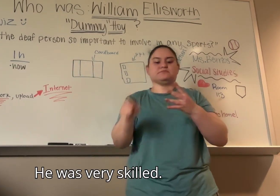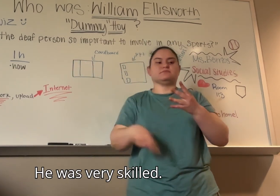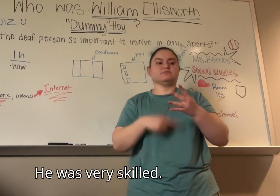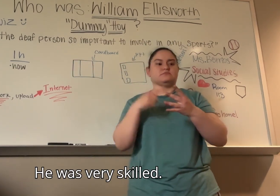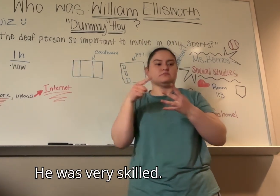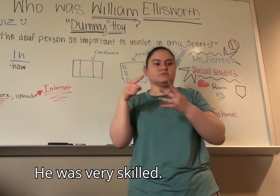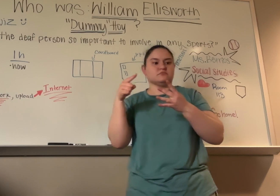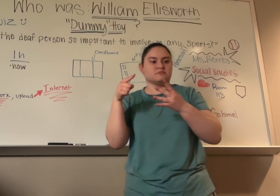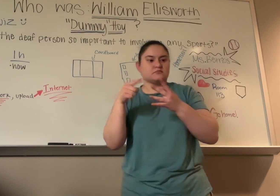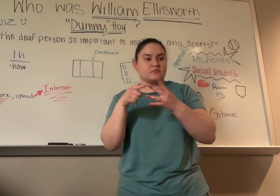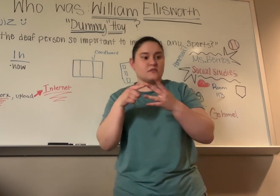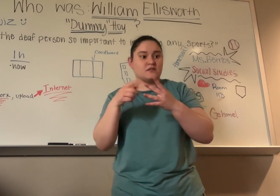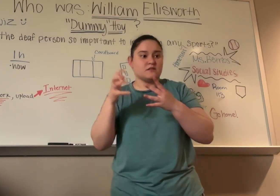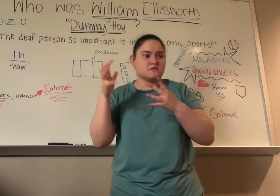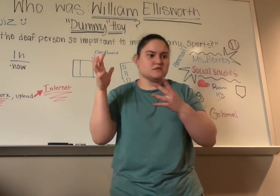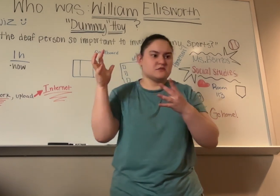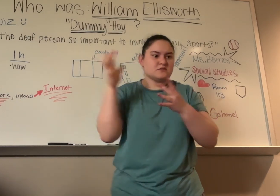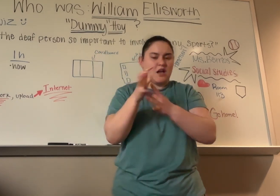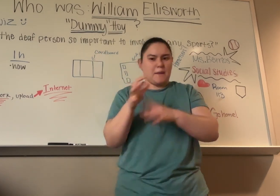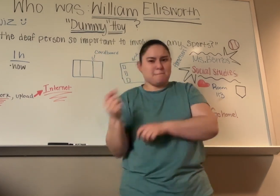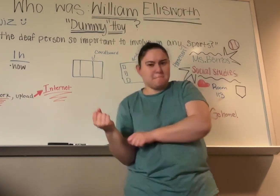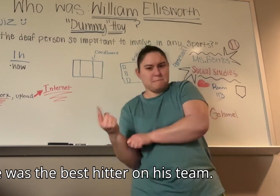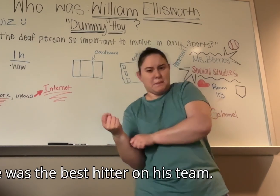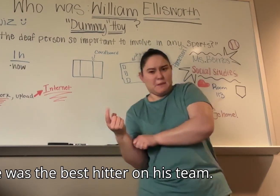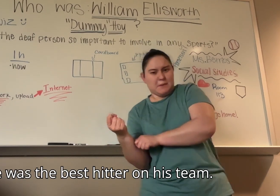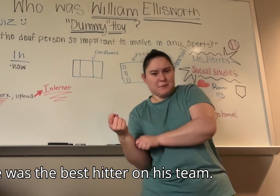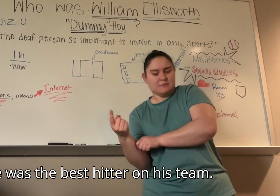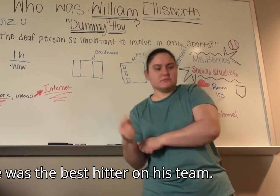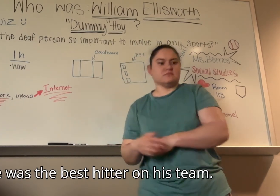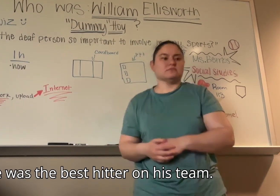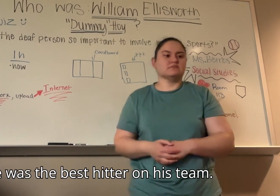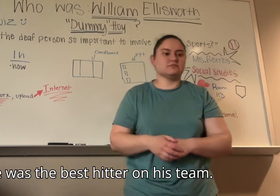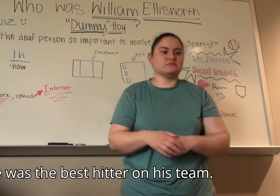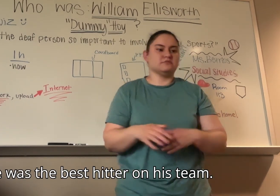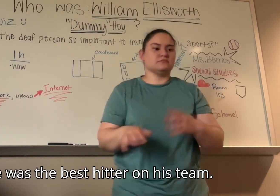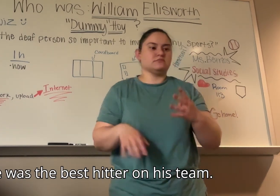very skilled. He was the best hitter in his team.